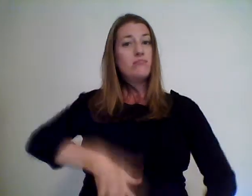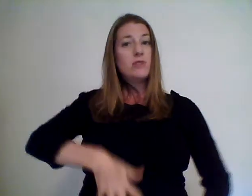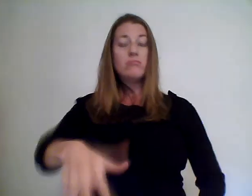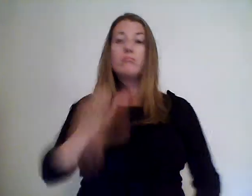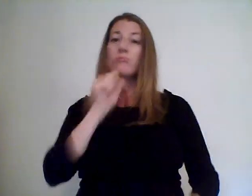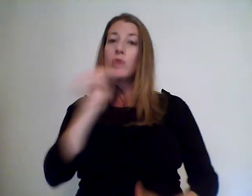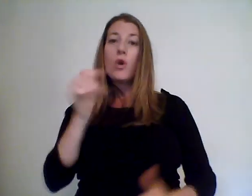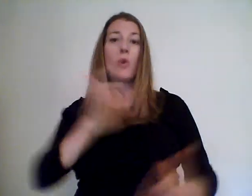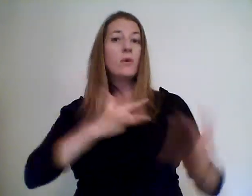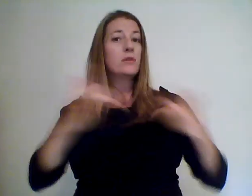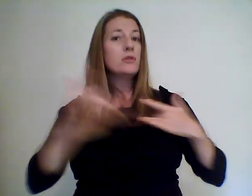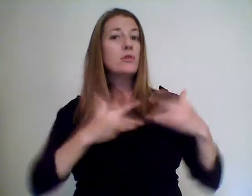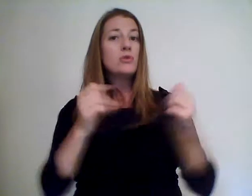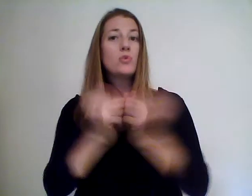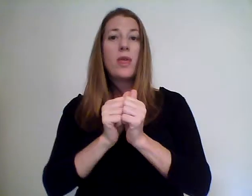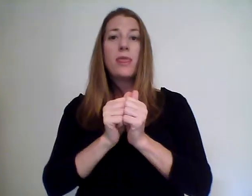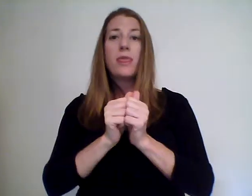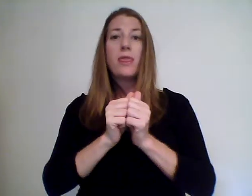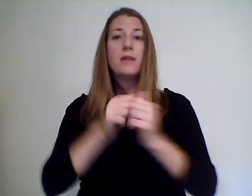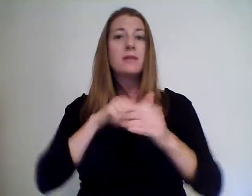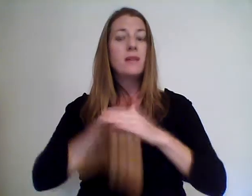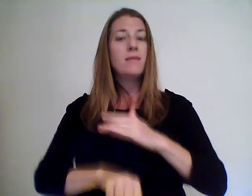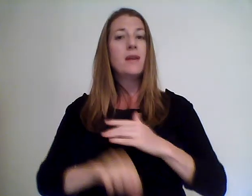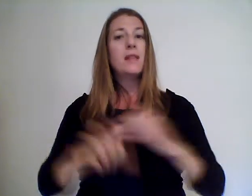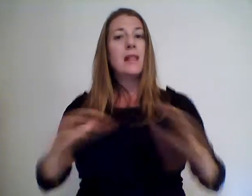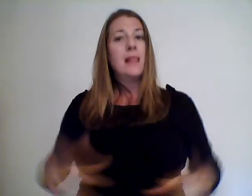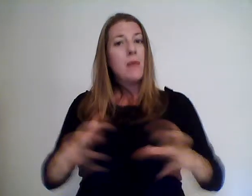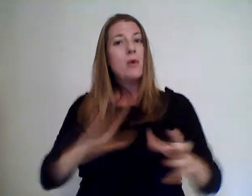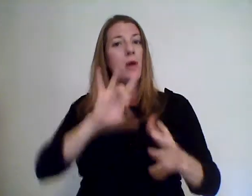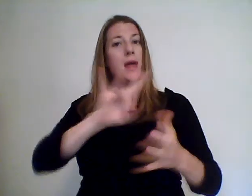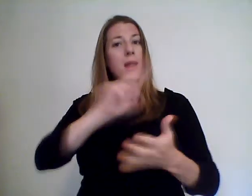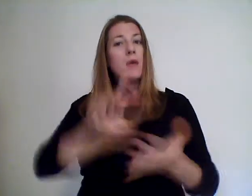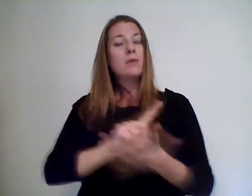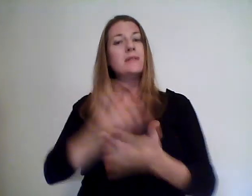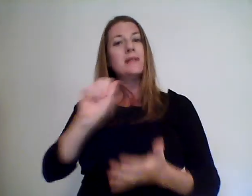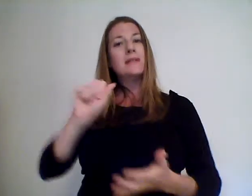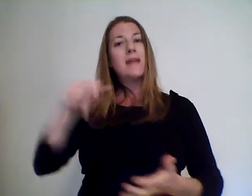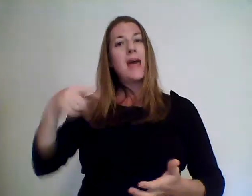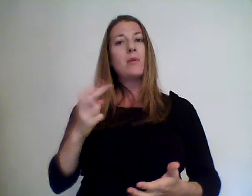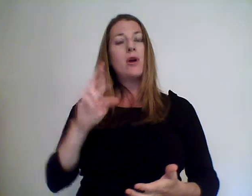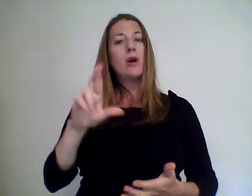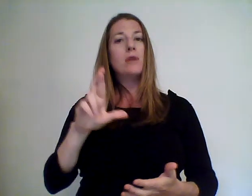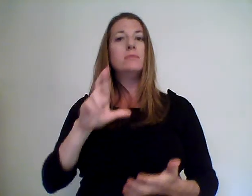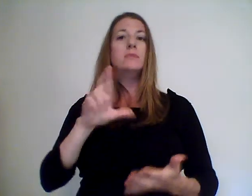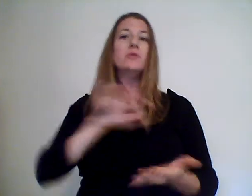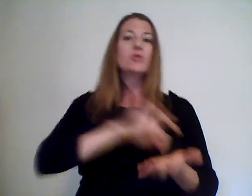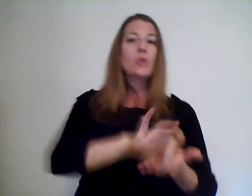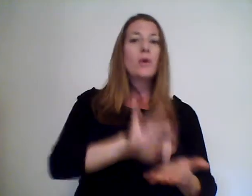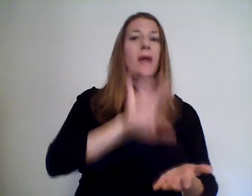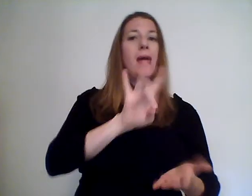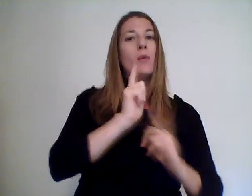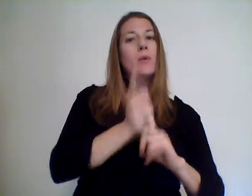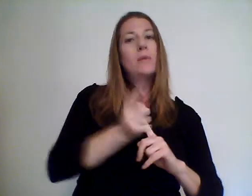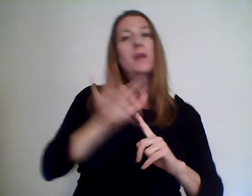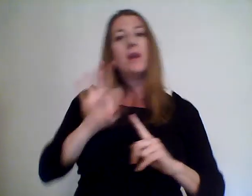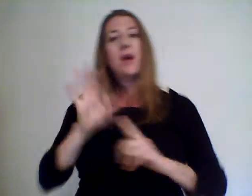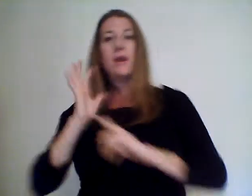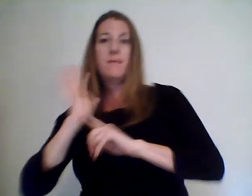with the delivery. The labor lasted 8 hours. His APGAR score was 8 at 1 minute and 9 at 5 minutes. His